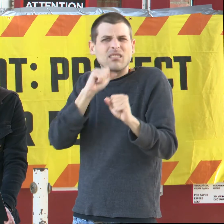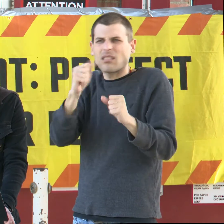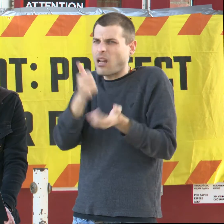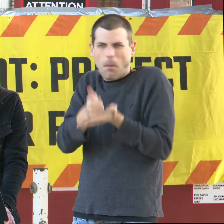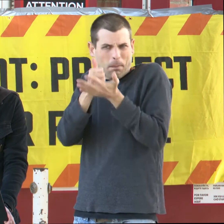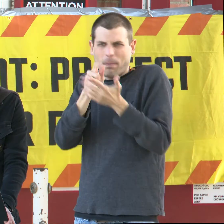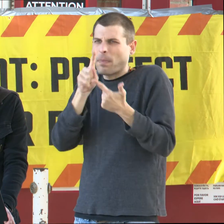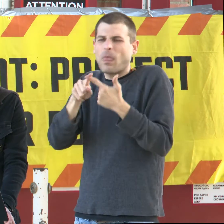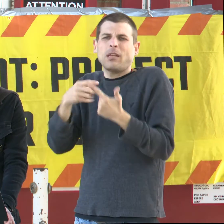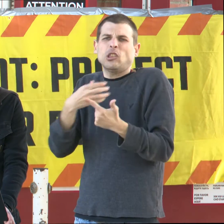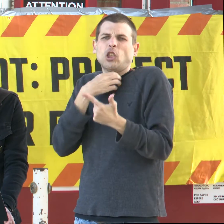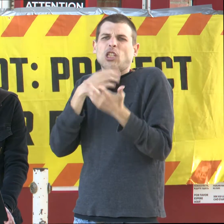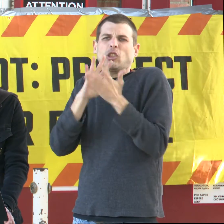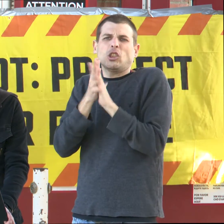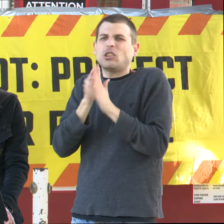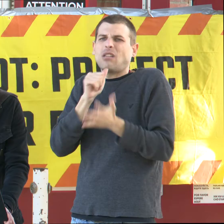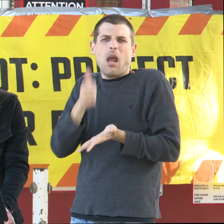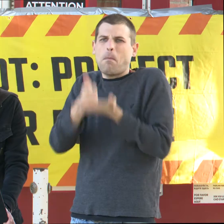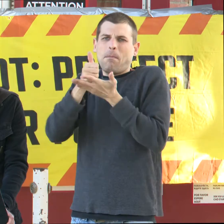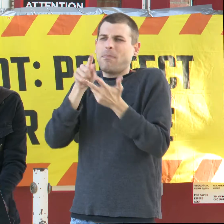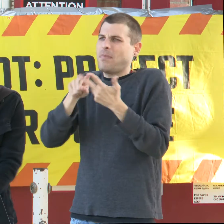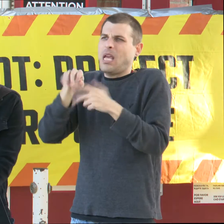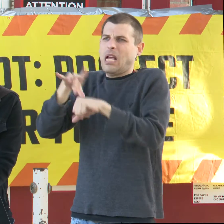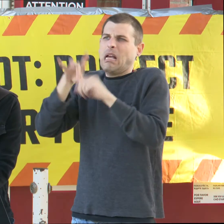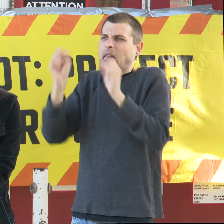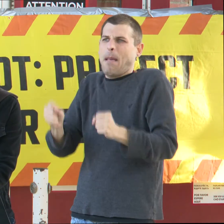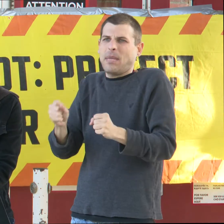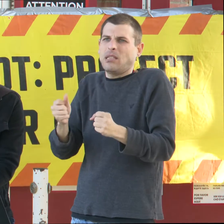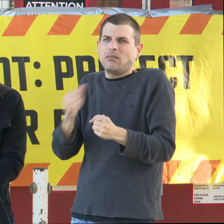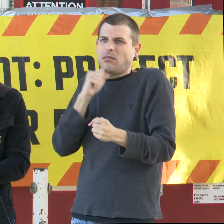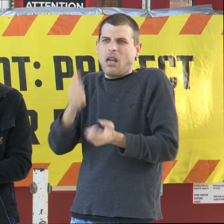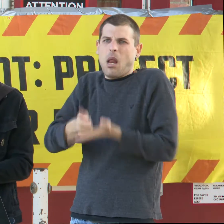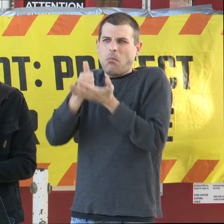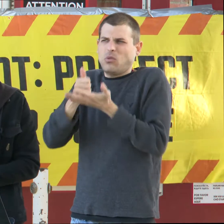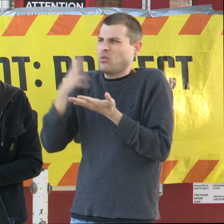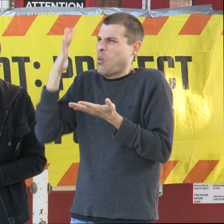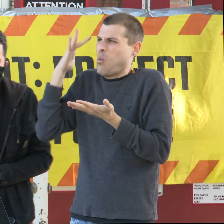us get closer to our climate goals. So why are we funding it? Thank